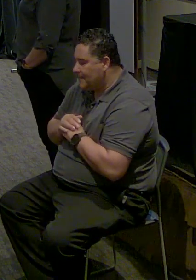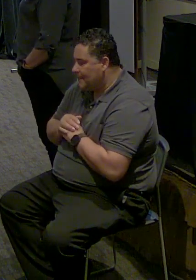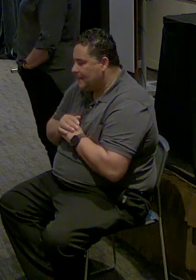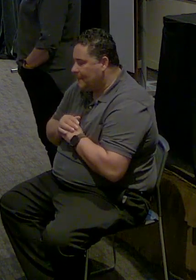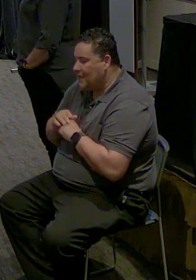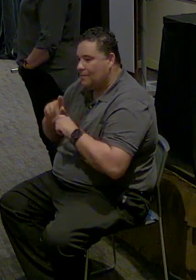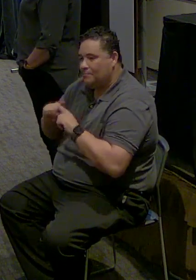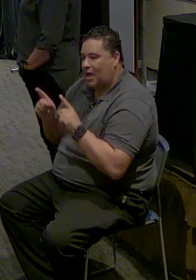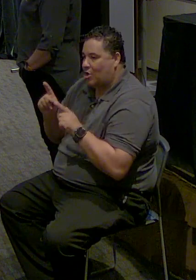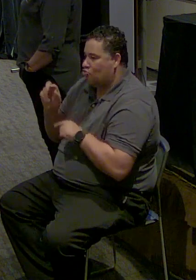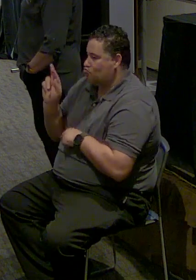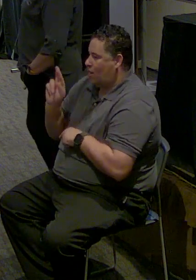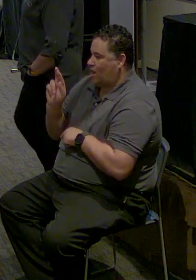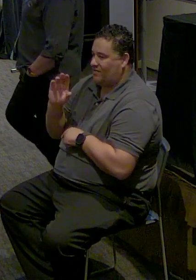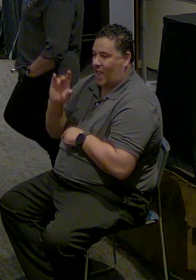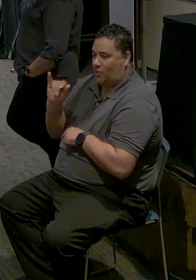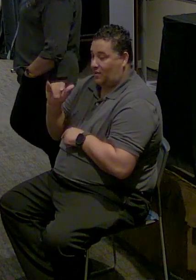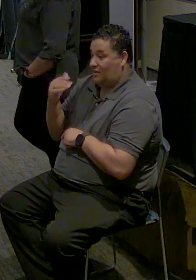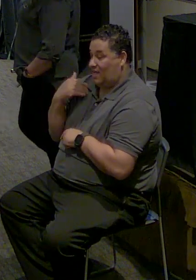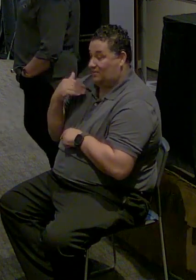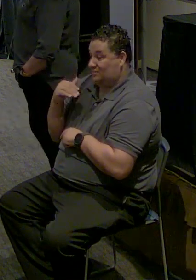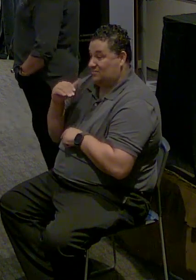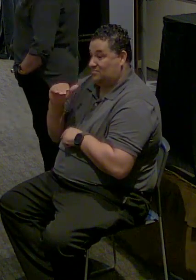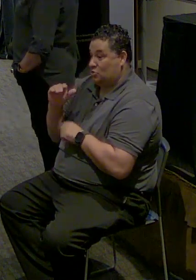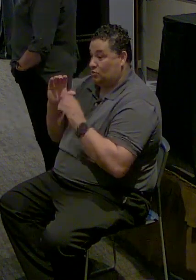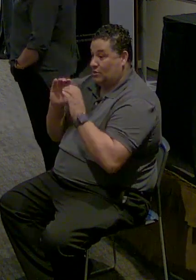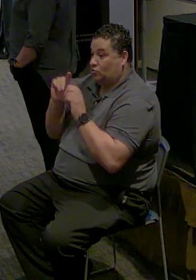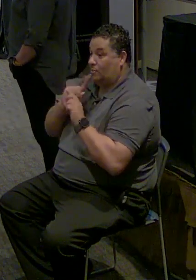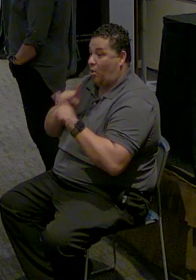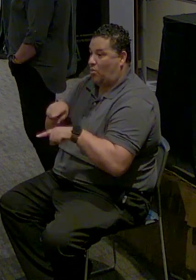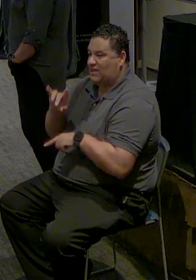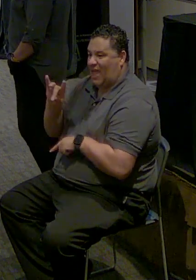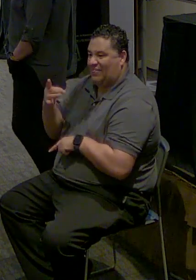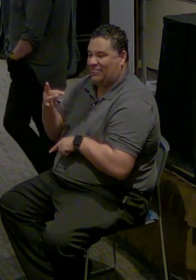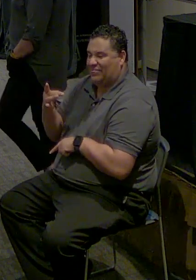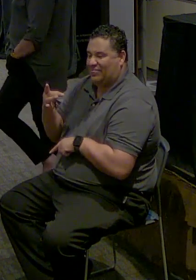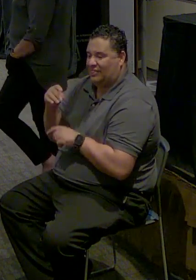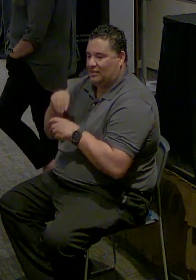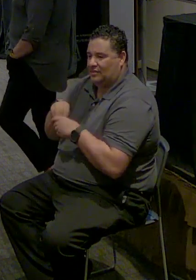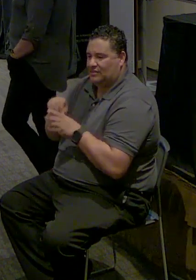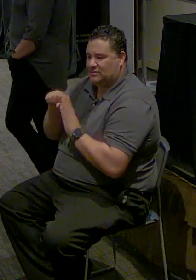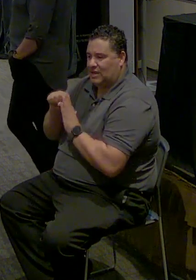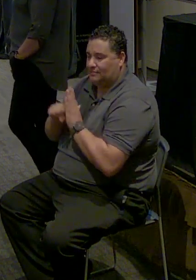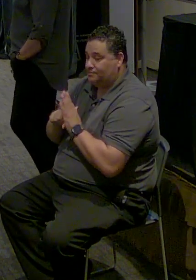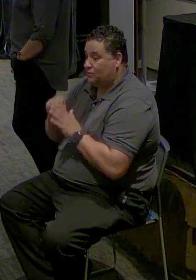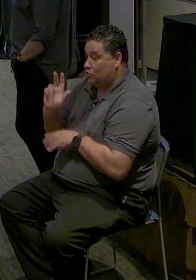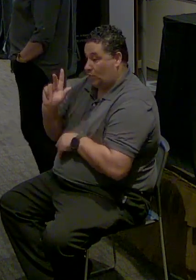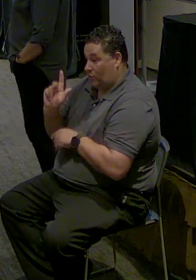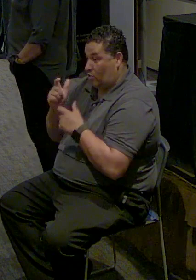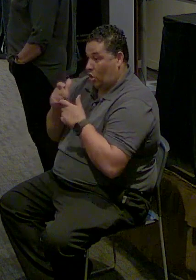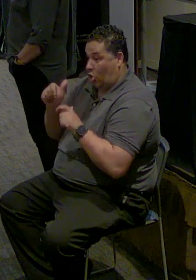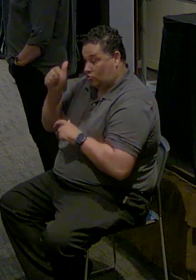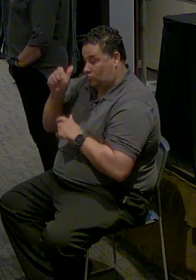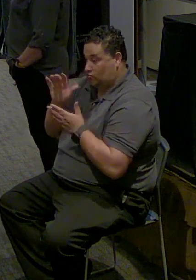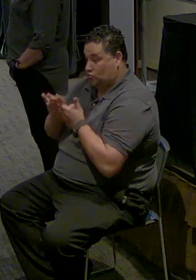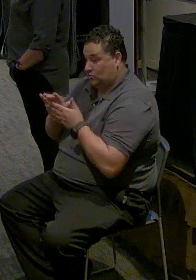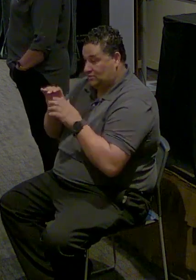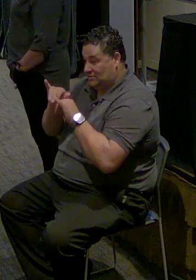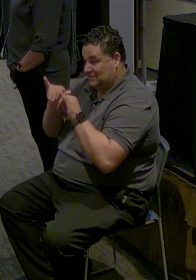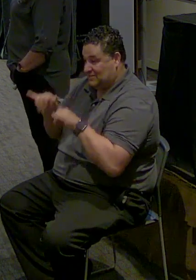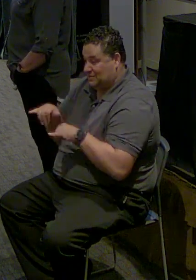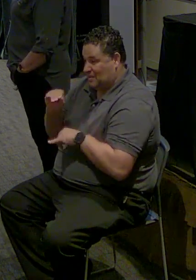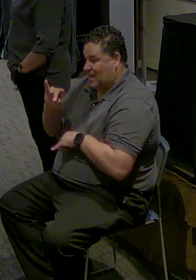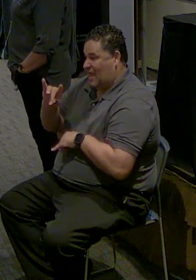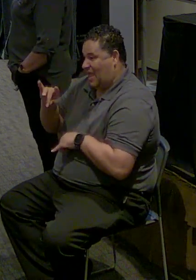But Randolph County in our last credential report was 8th in the state. So we're the 23rd largest school system, and